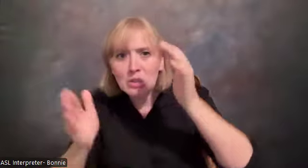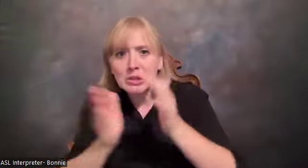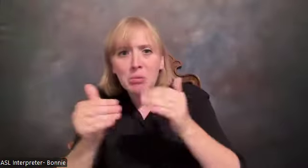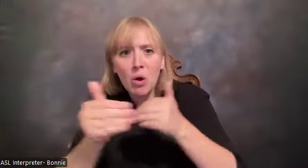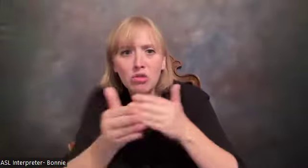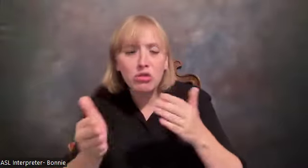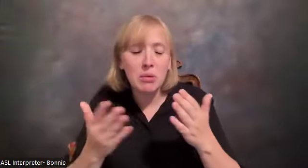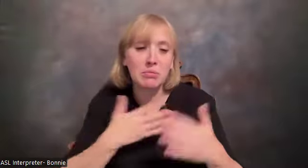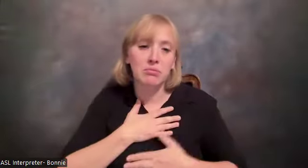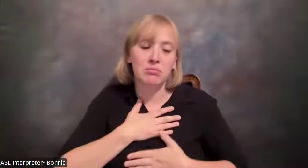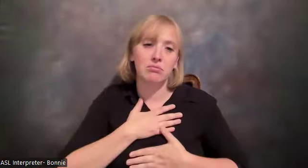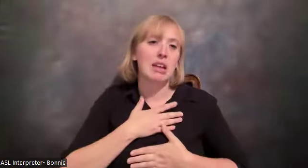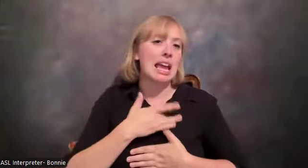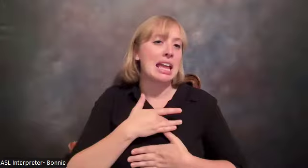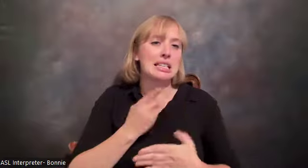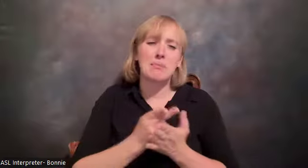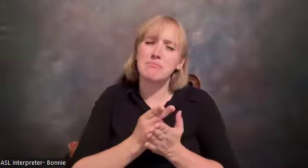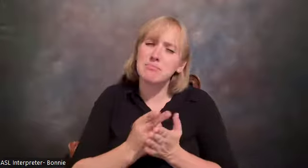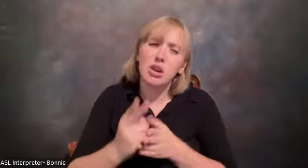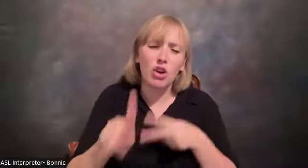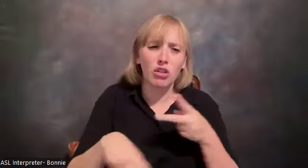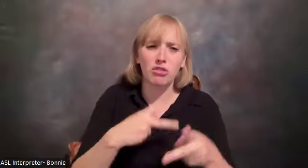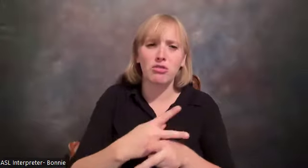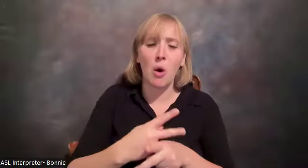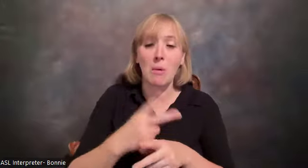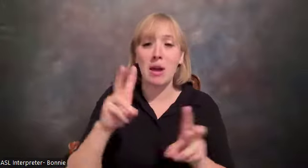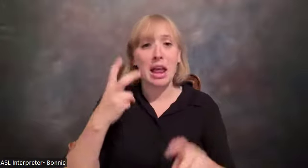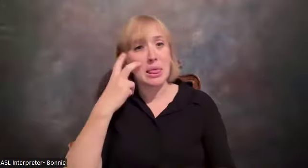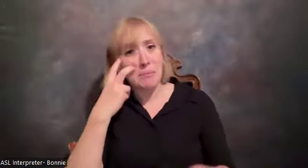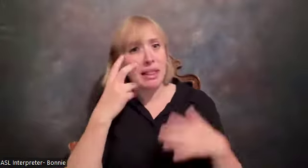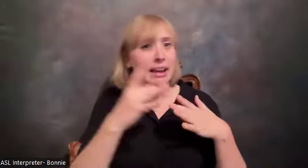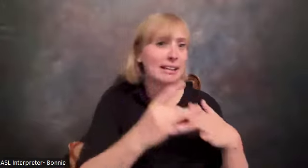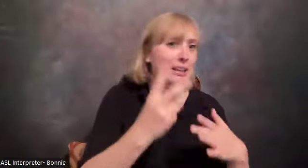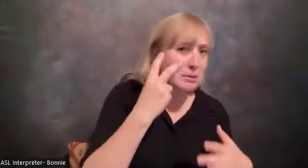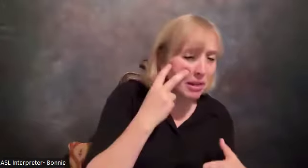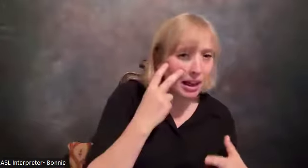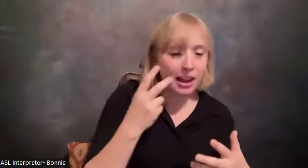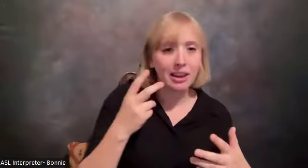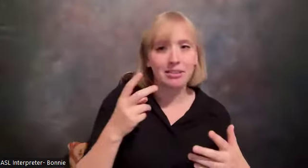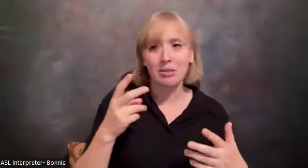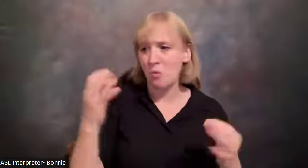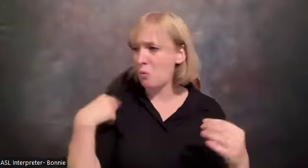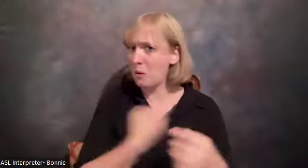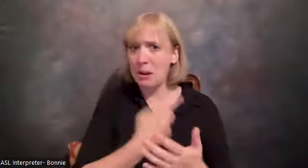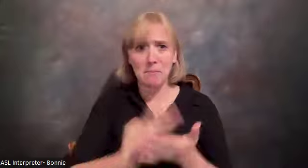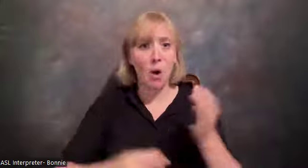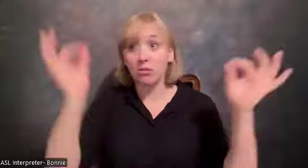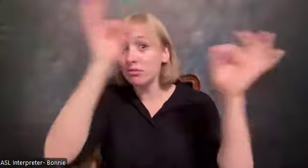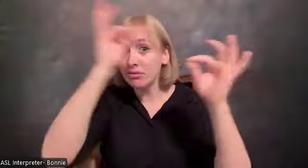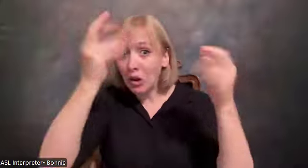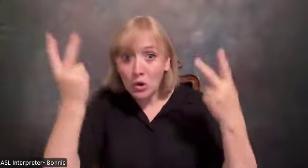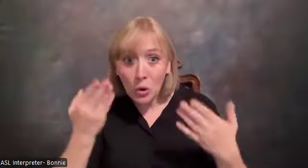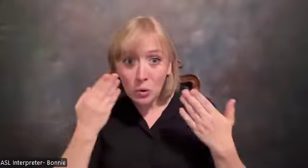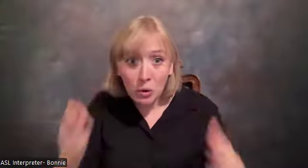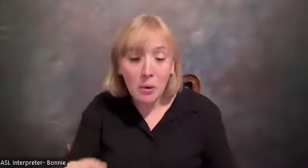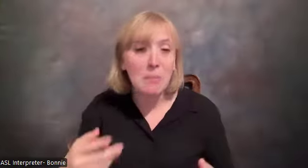like Alcoholics Anonymous in its purest form, the blind leading the blind, right? But what's supposed to happen, happened for both of